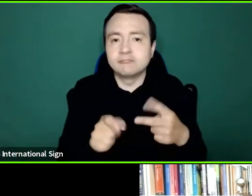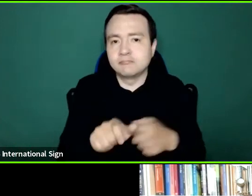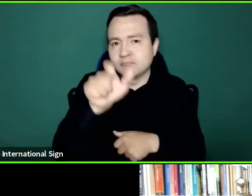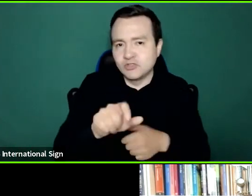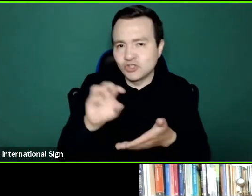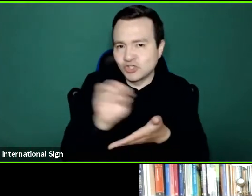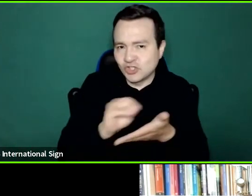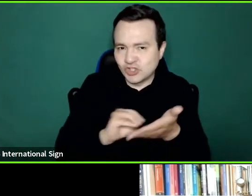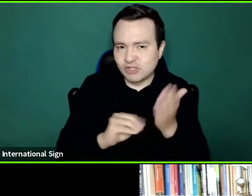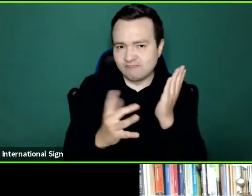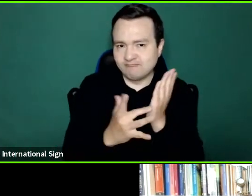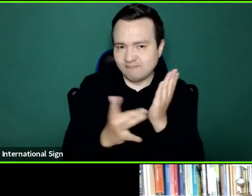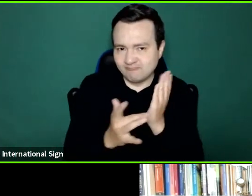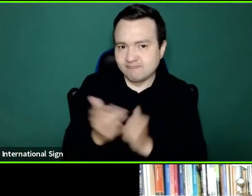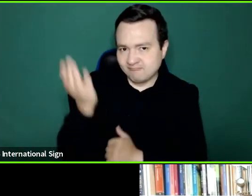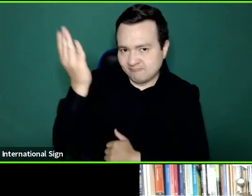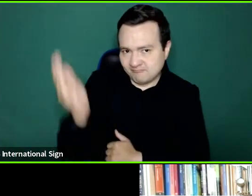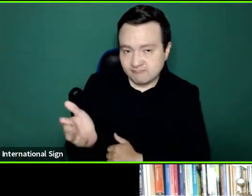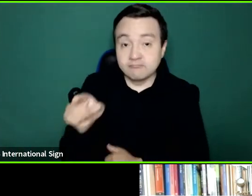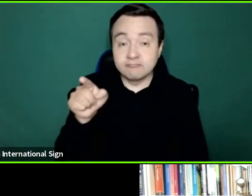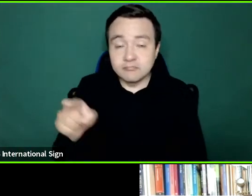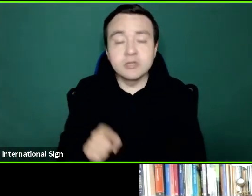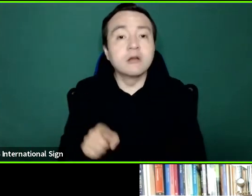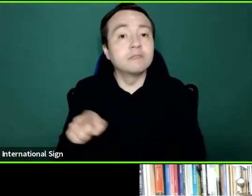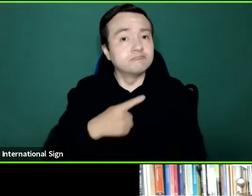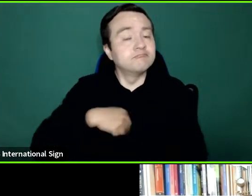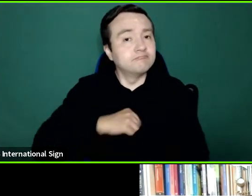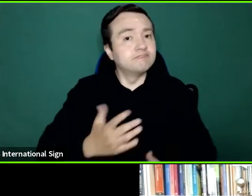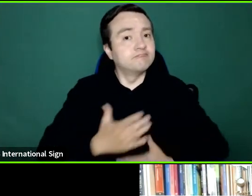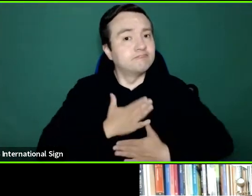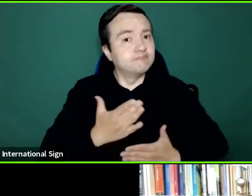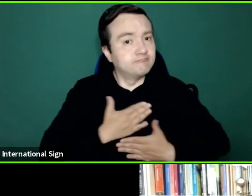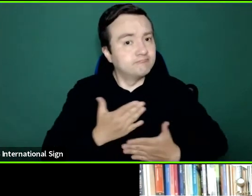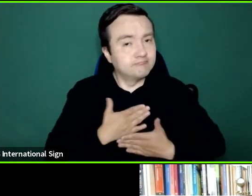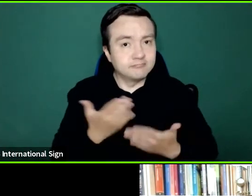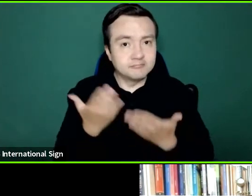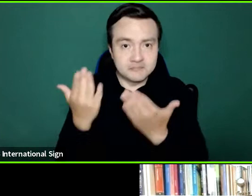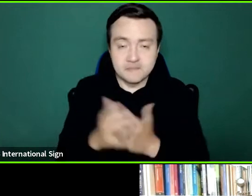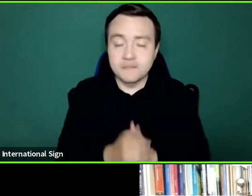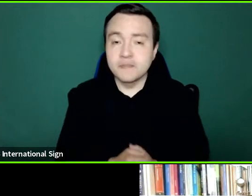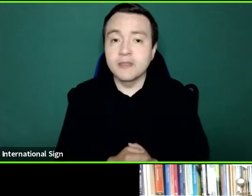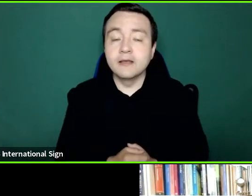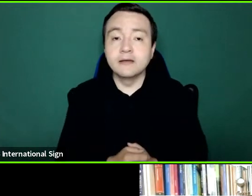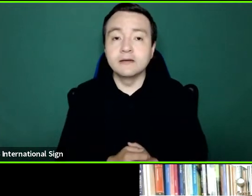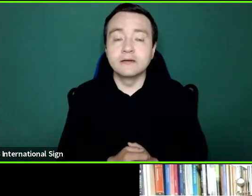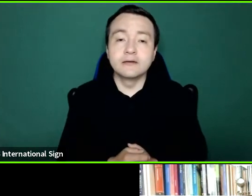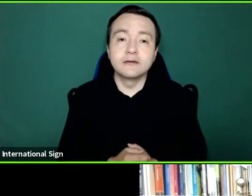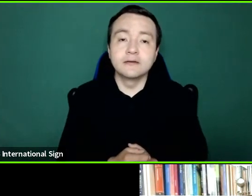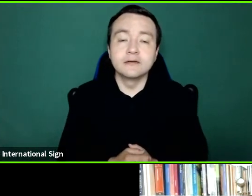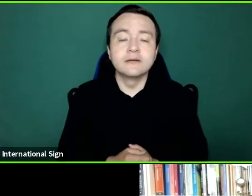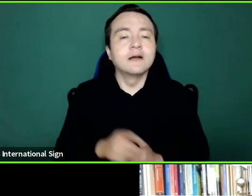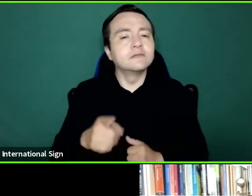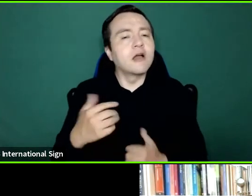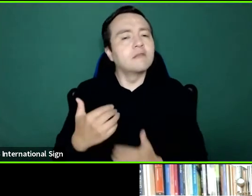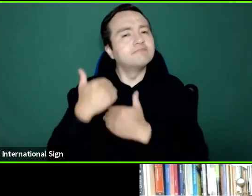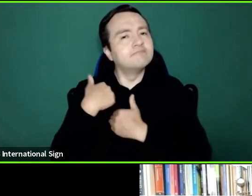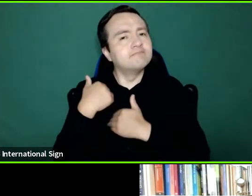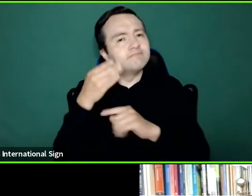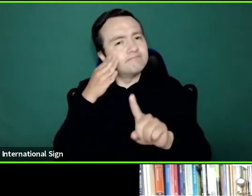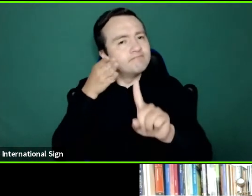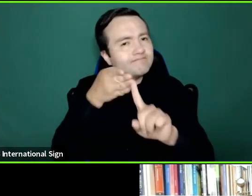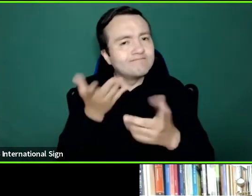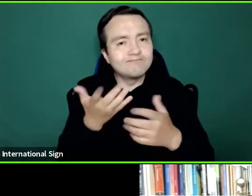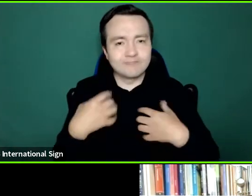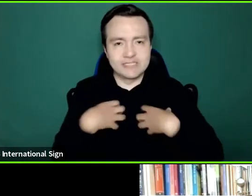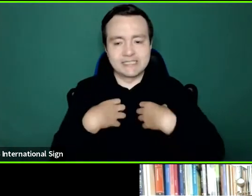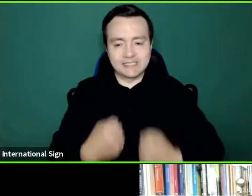we're really pleased also to have Federico Guanais, who's the deputy head of the health division at the OECD. We'll then transition